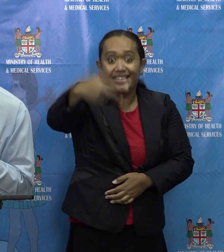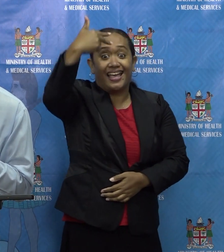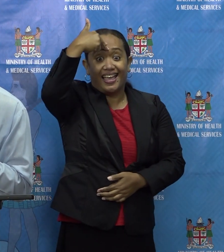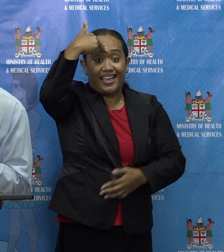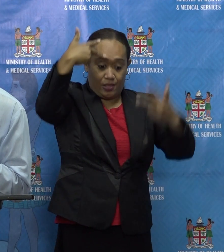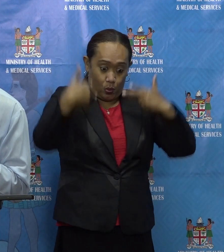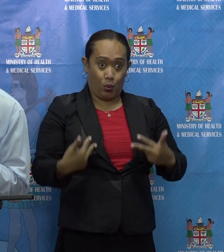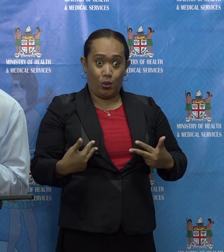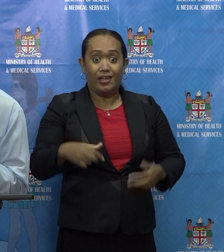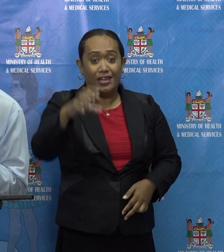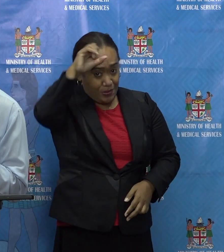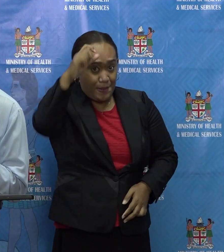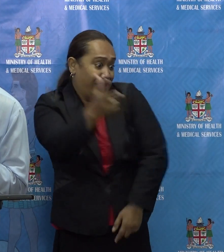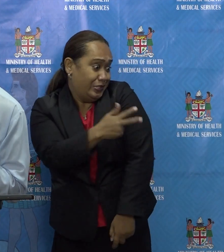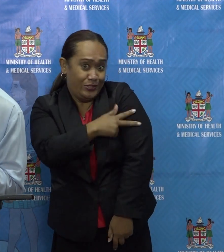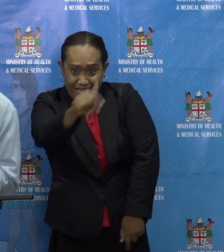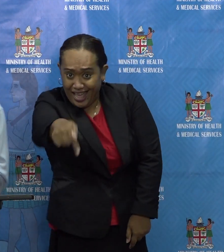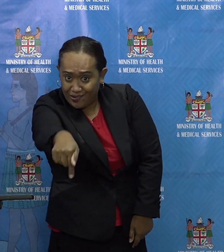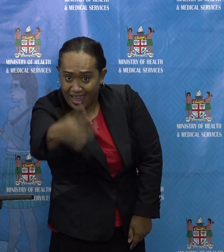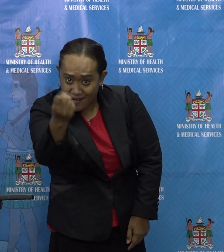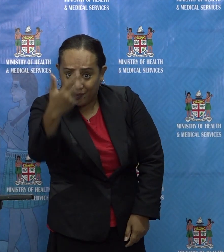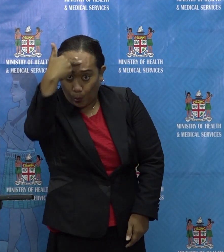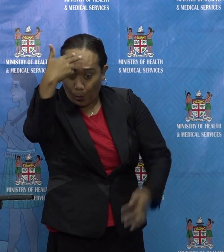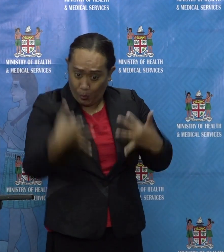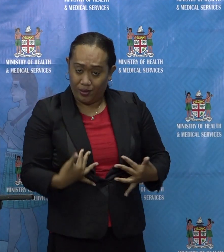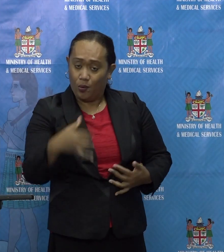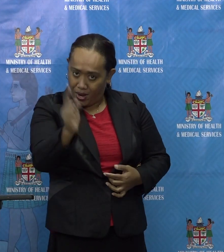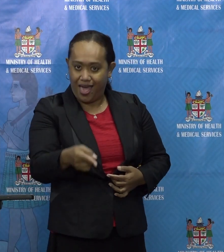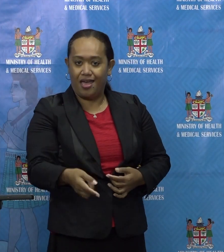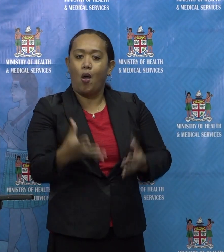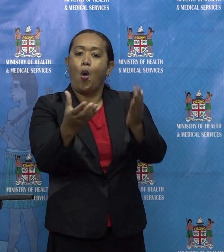see our security man downstairs is also holding a gun. Yes.